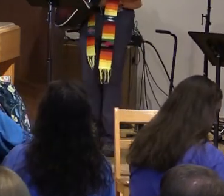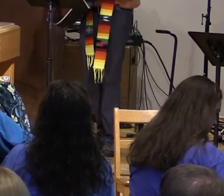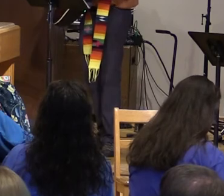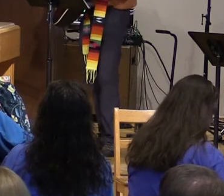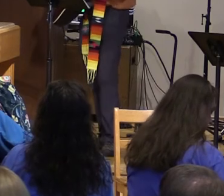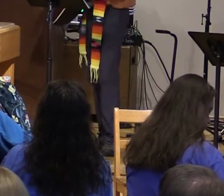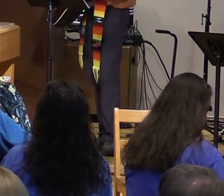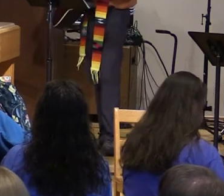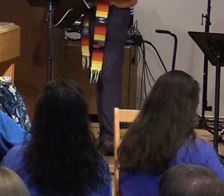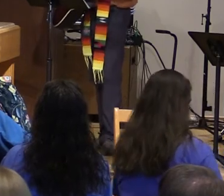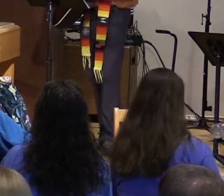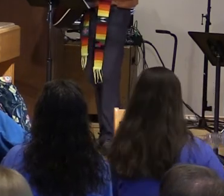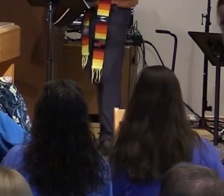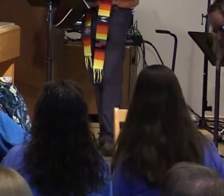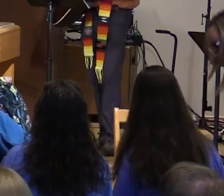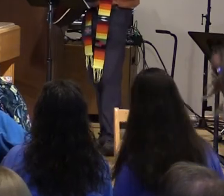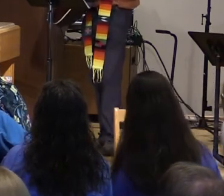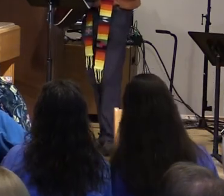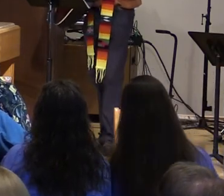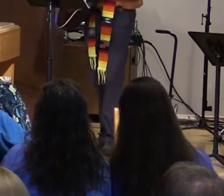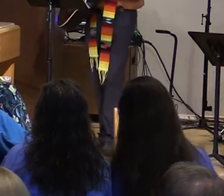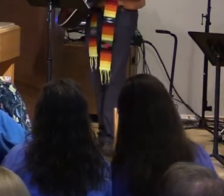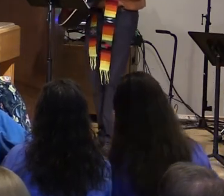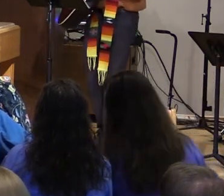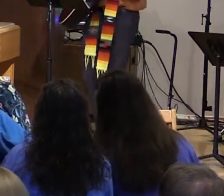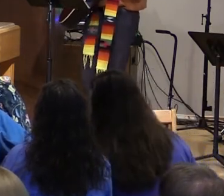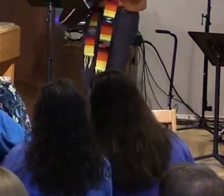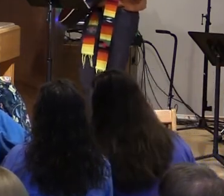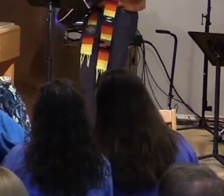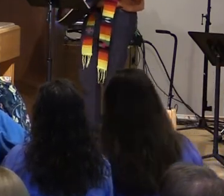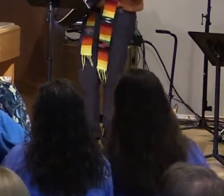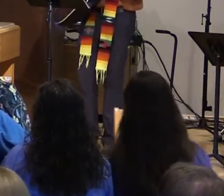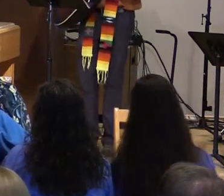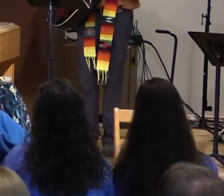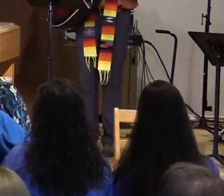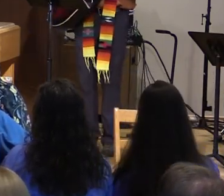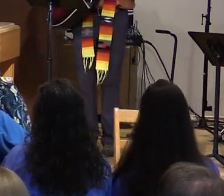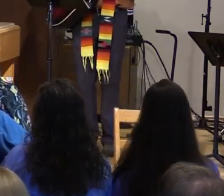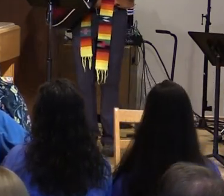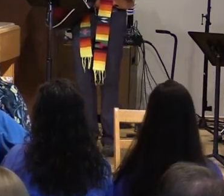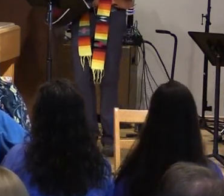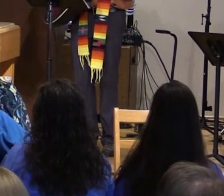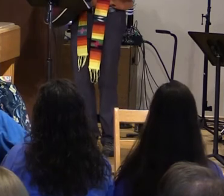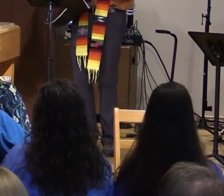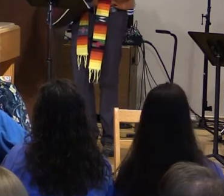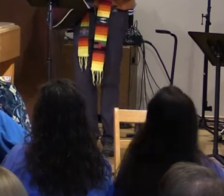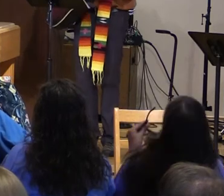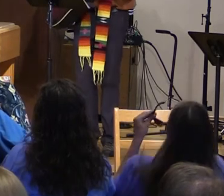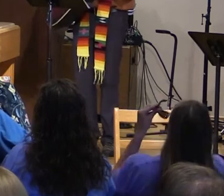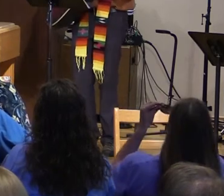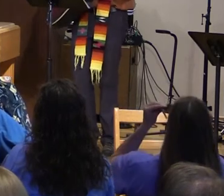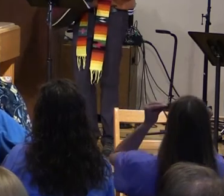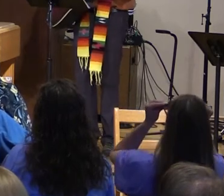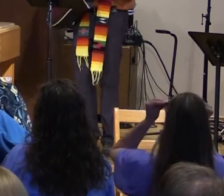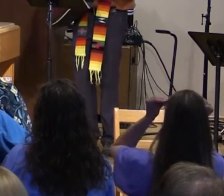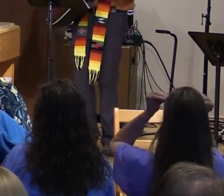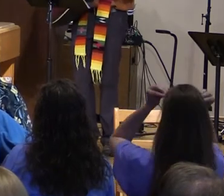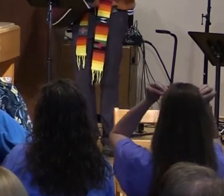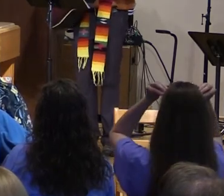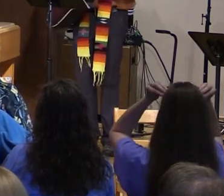never fails and never gives up, never runs out on me. Your love.